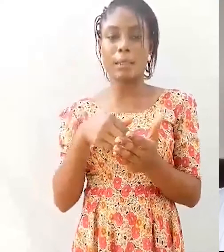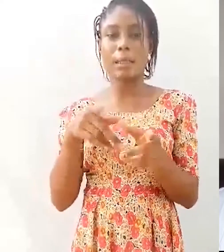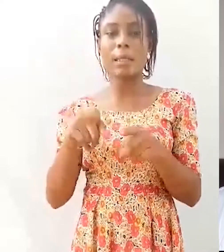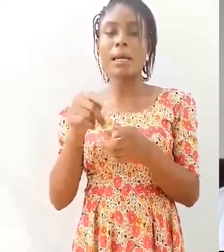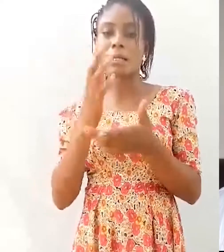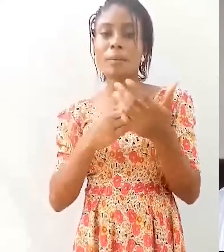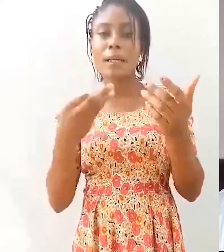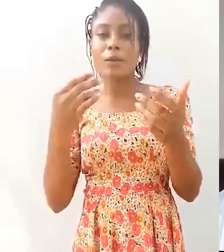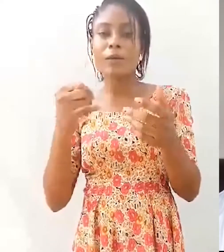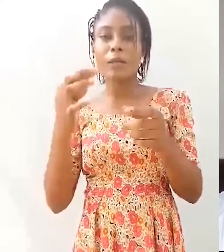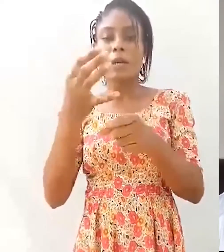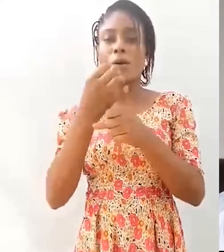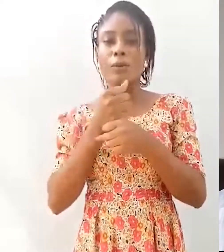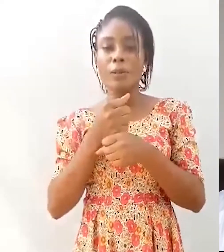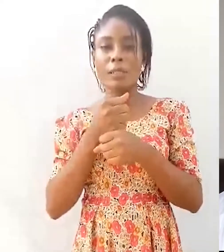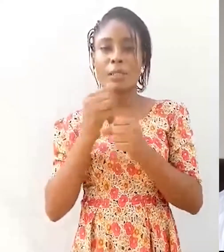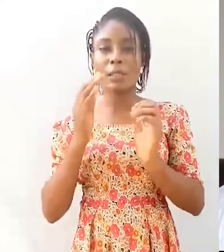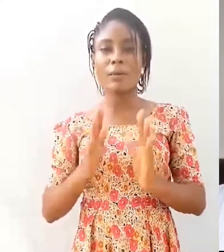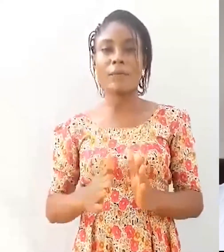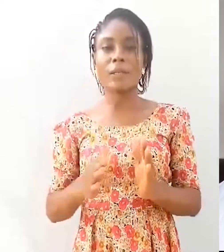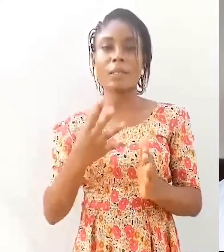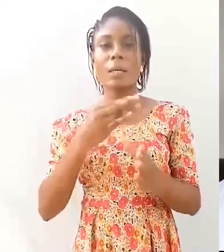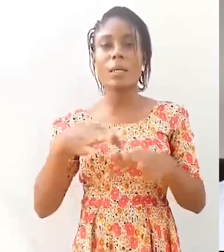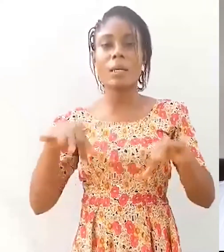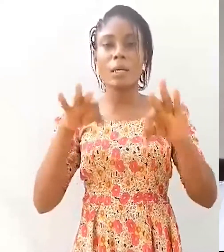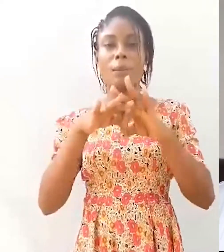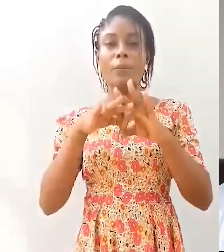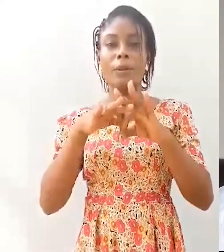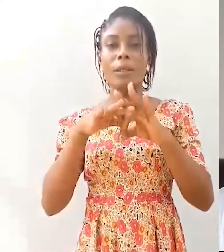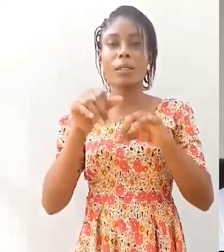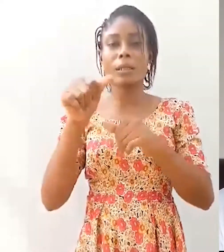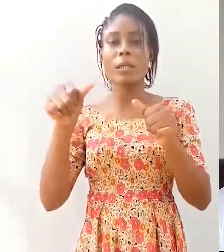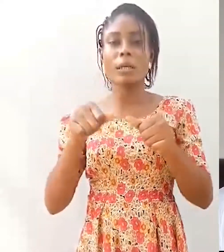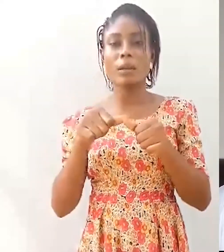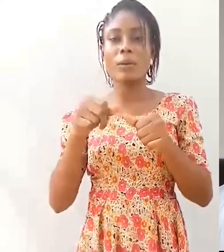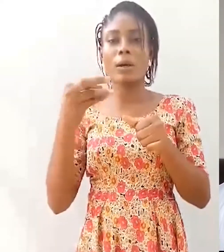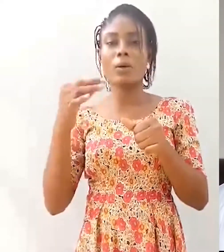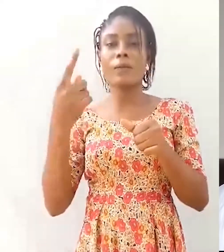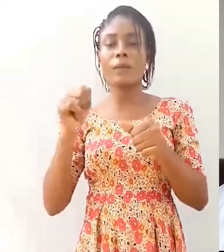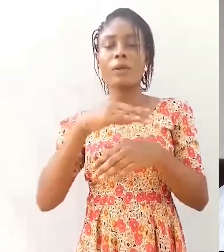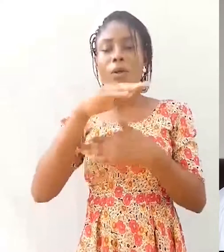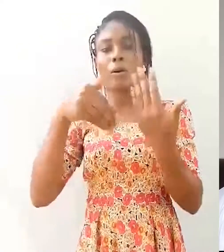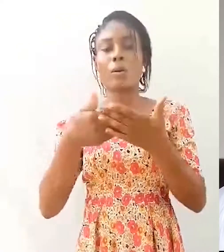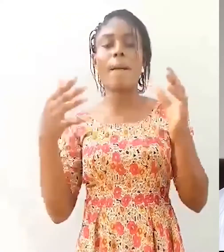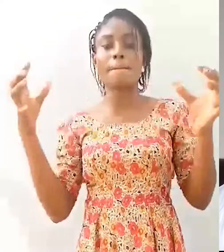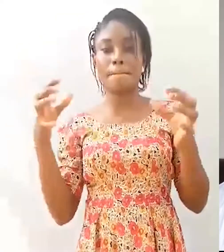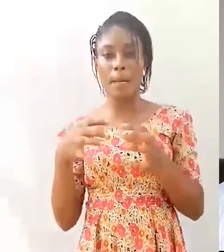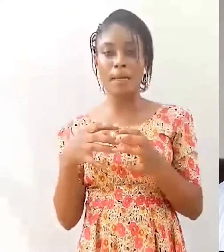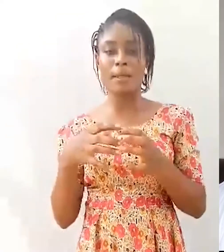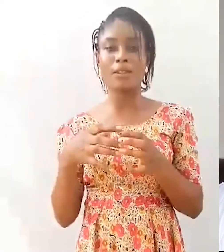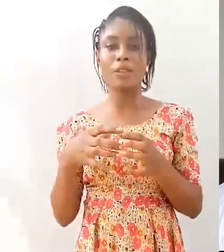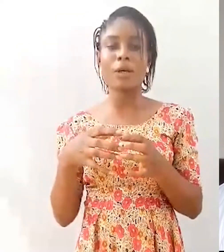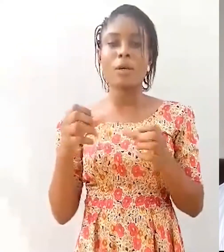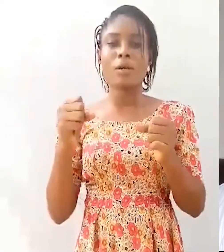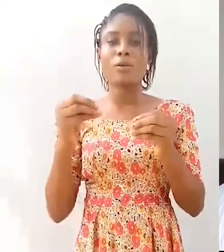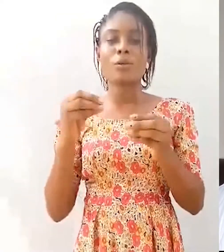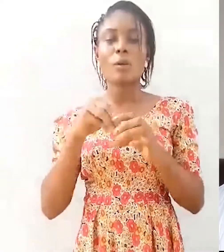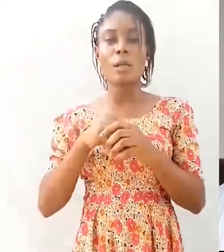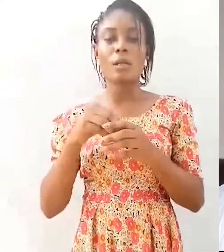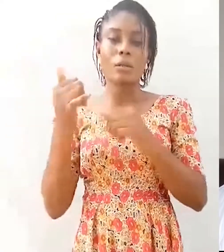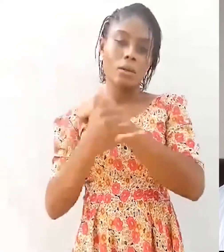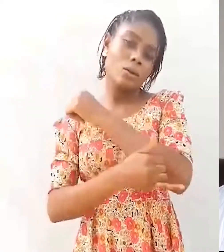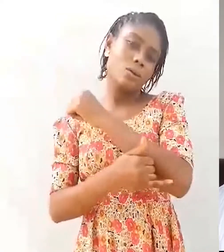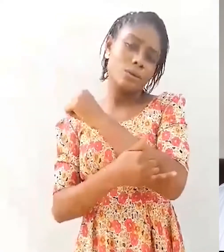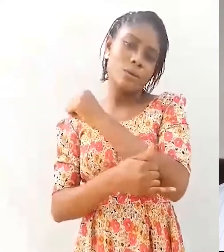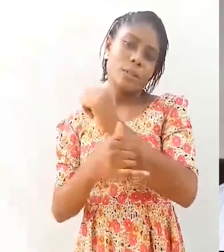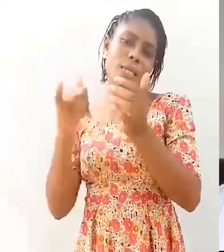a very important aspect of the entire package. In countries that